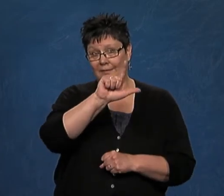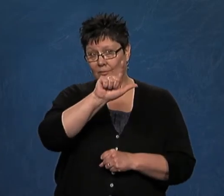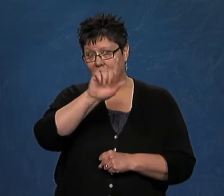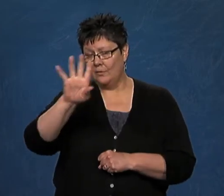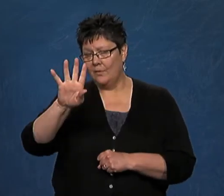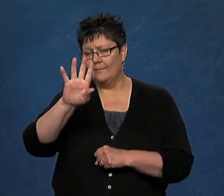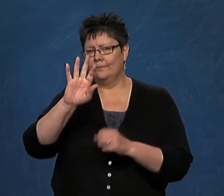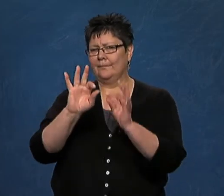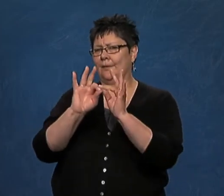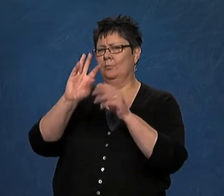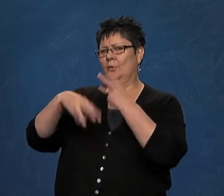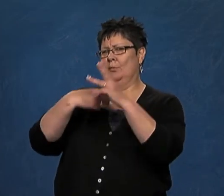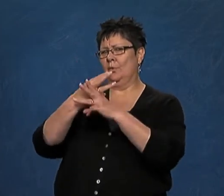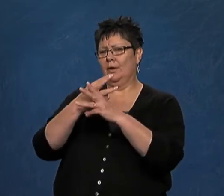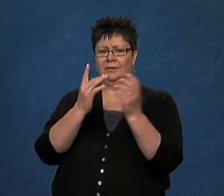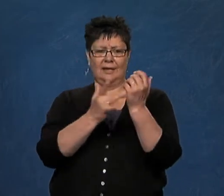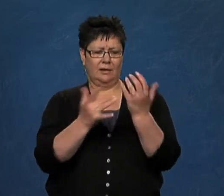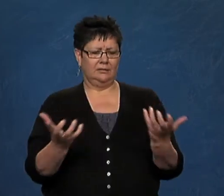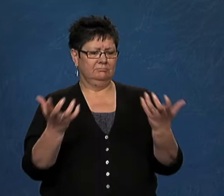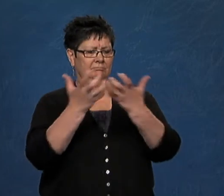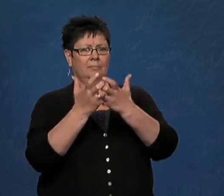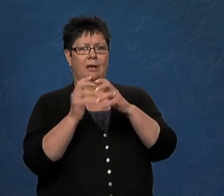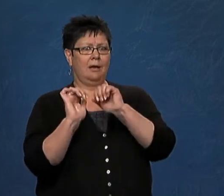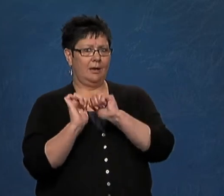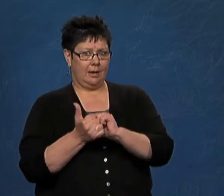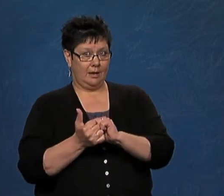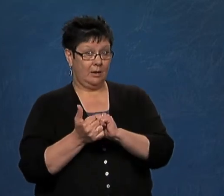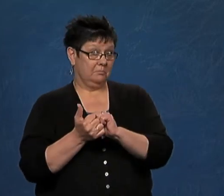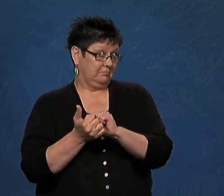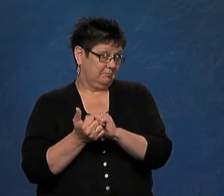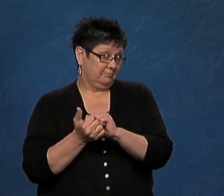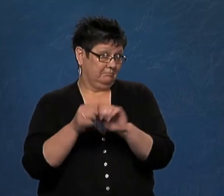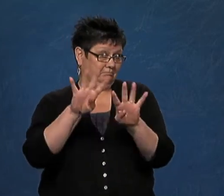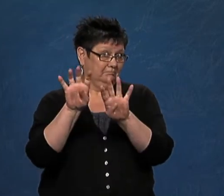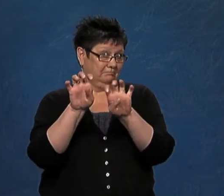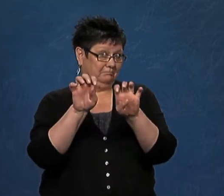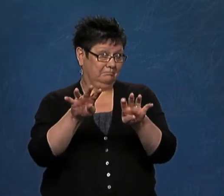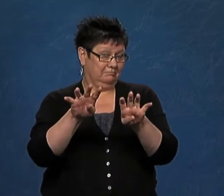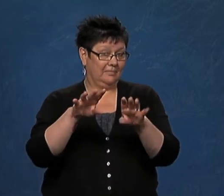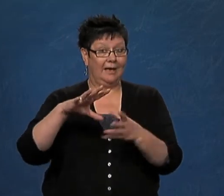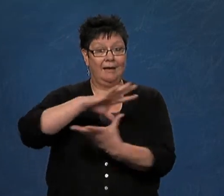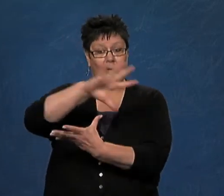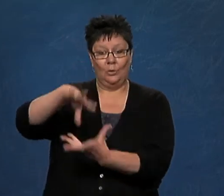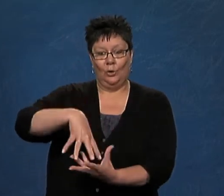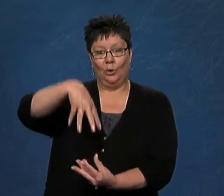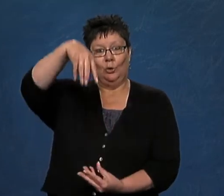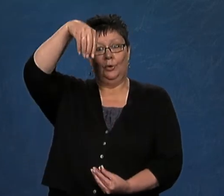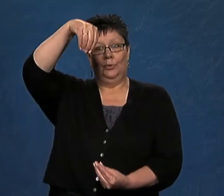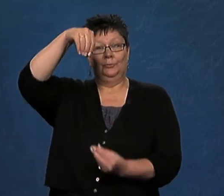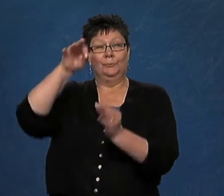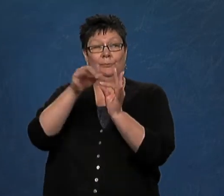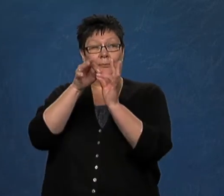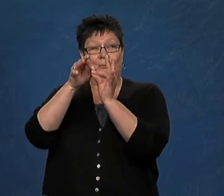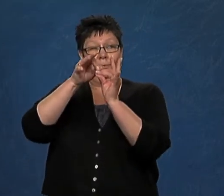proceedings as well. In 2024, I'm not so sure how interpreting